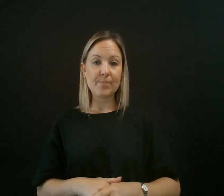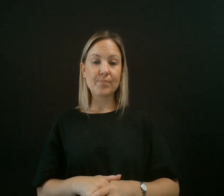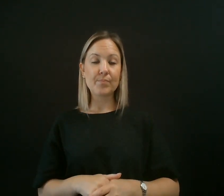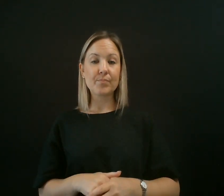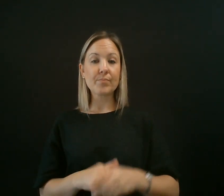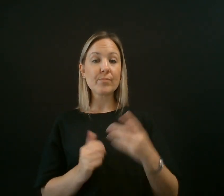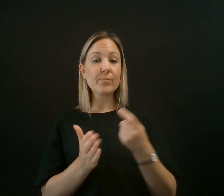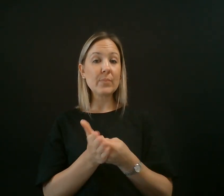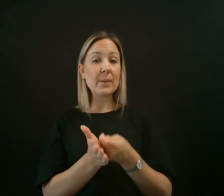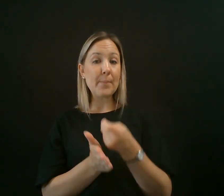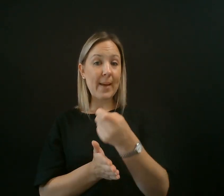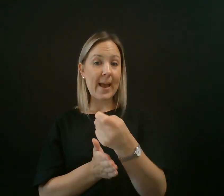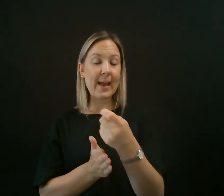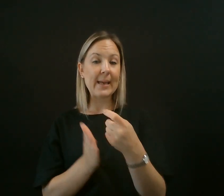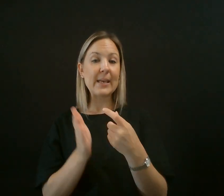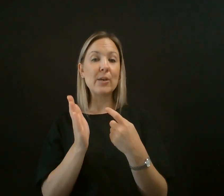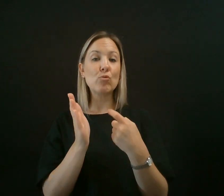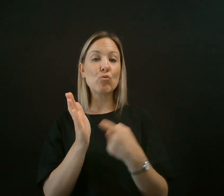to pay rent on time,